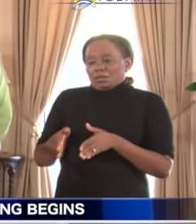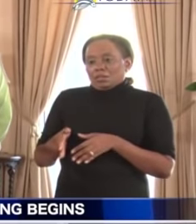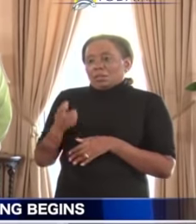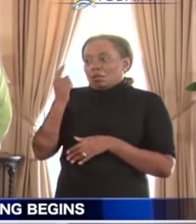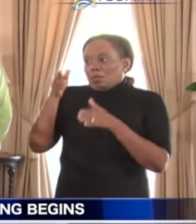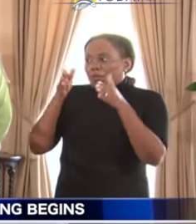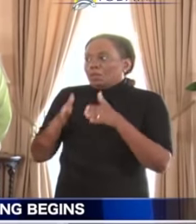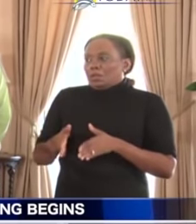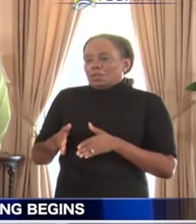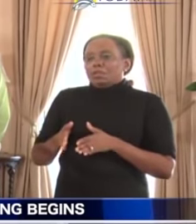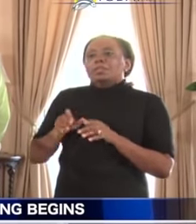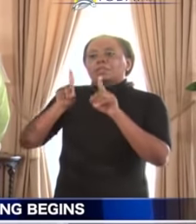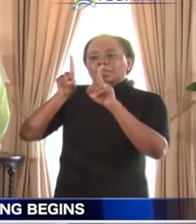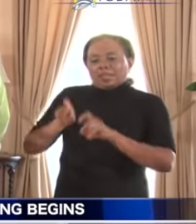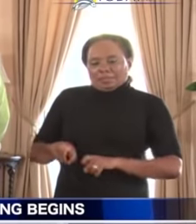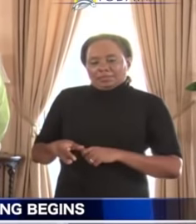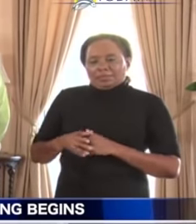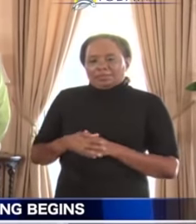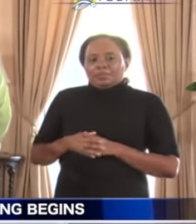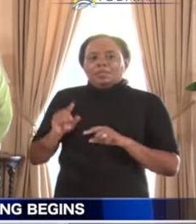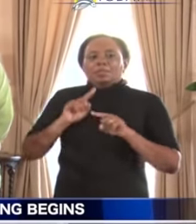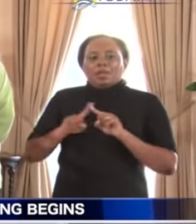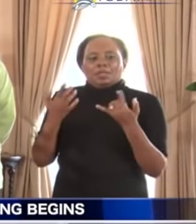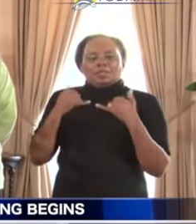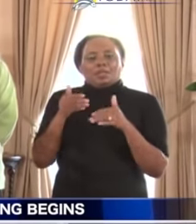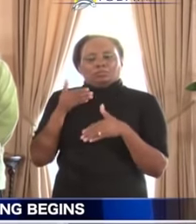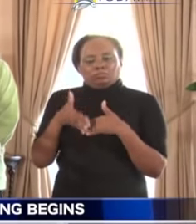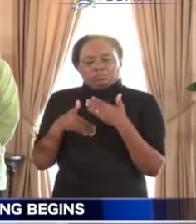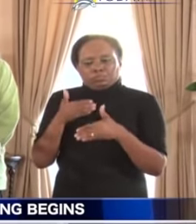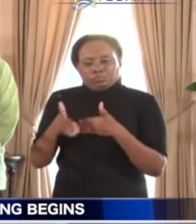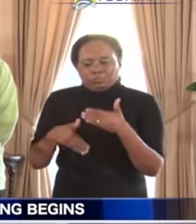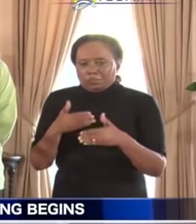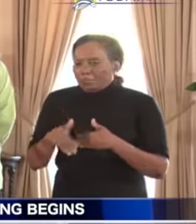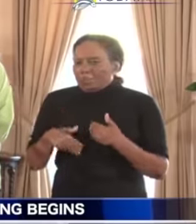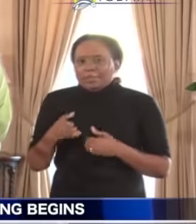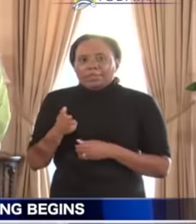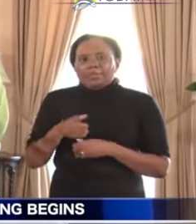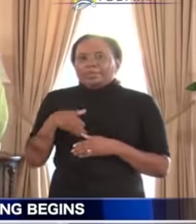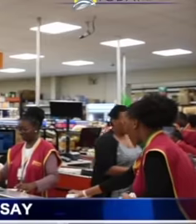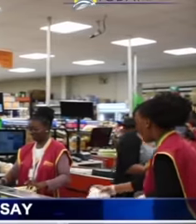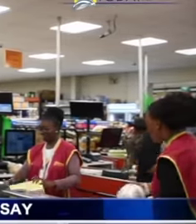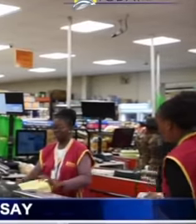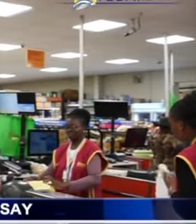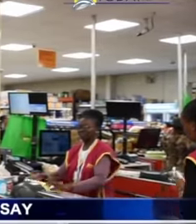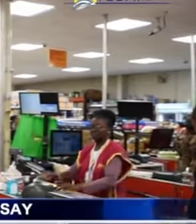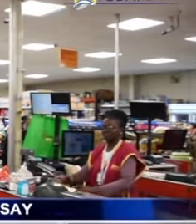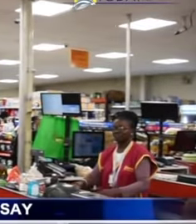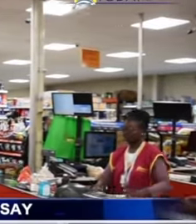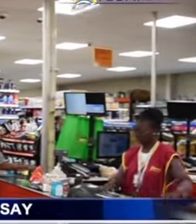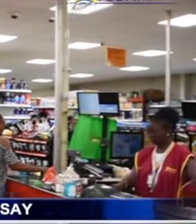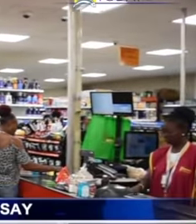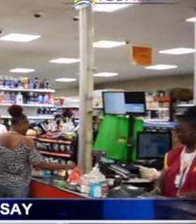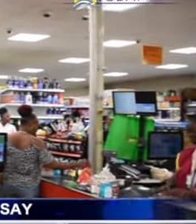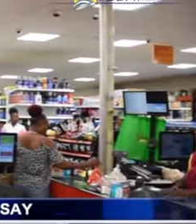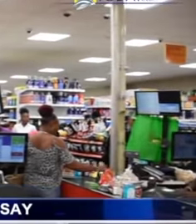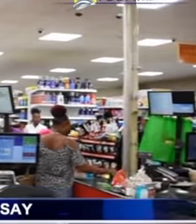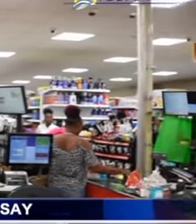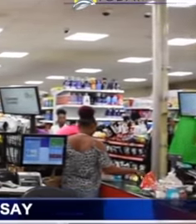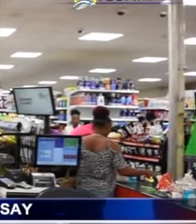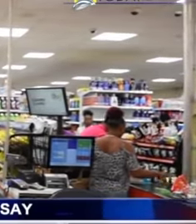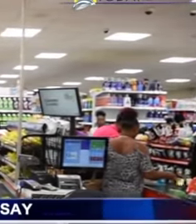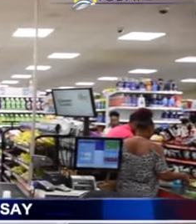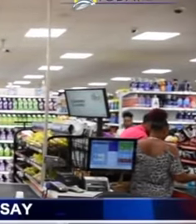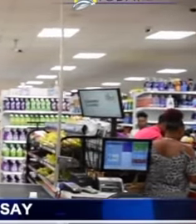contact tracing have been tested. But this is a process that's going to take the next few days for each case. Prime Minister Mia Motley